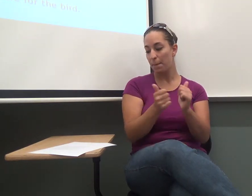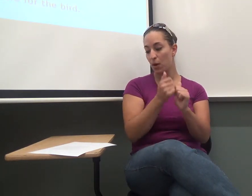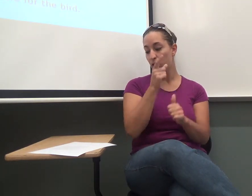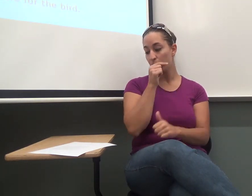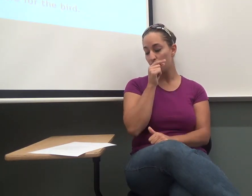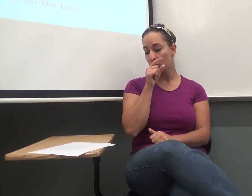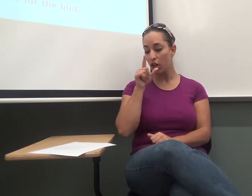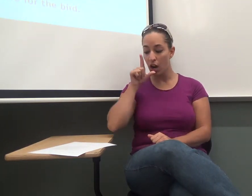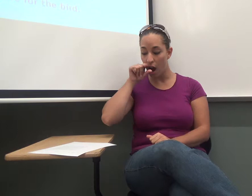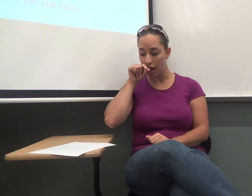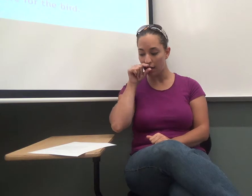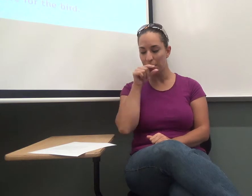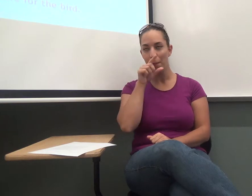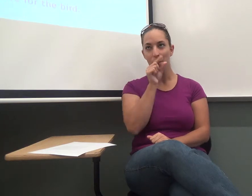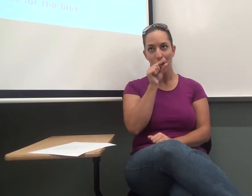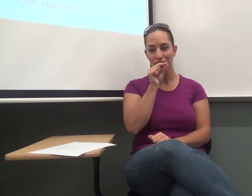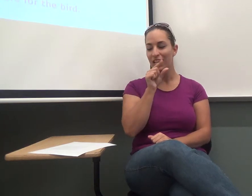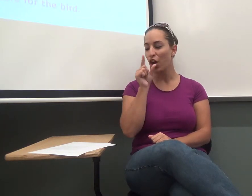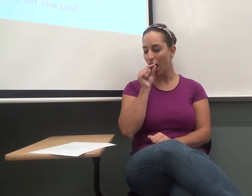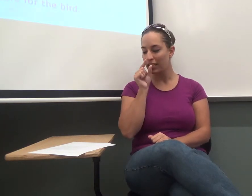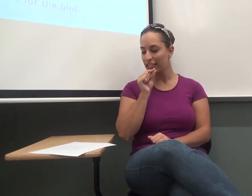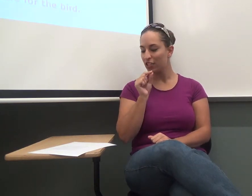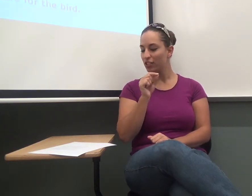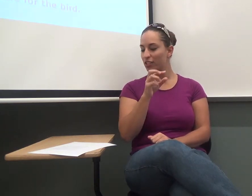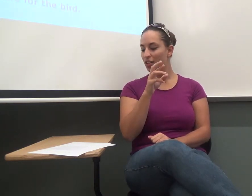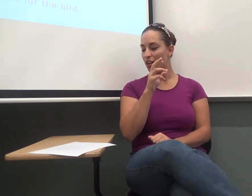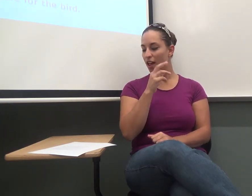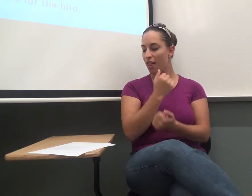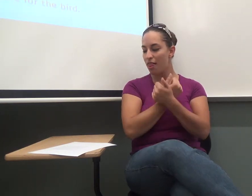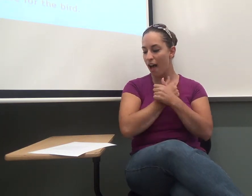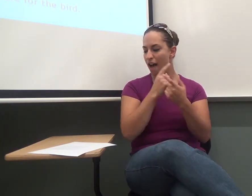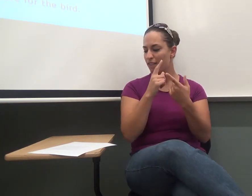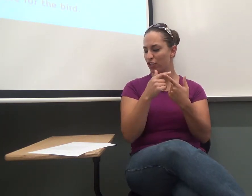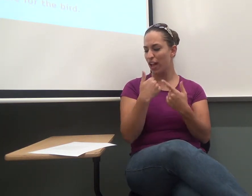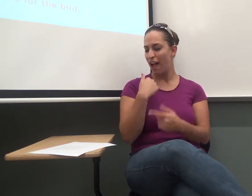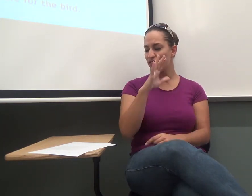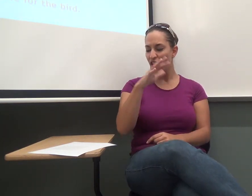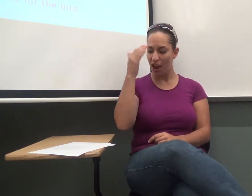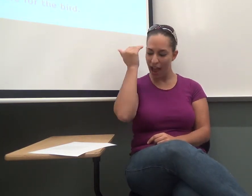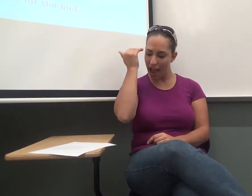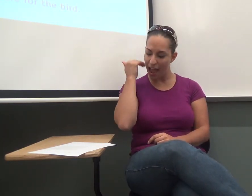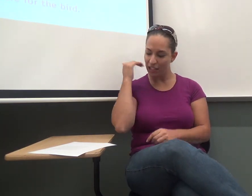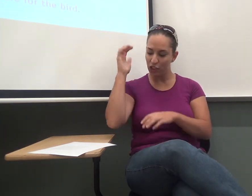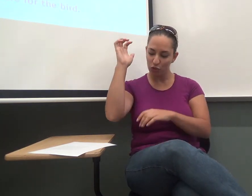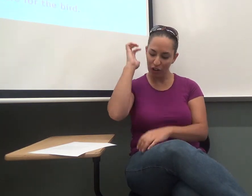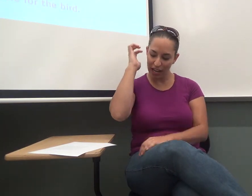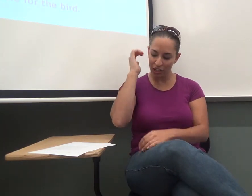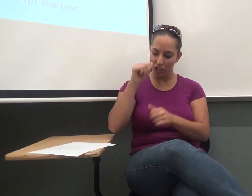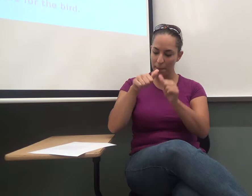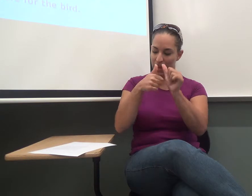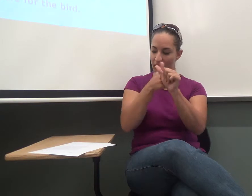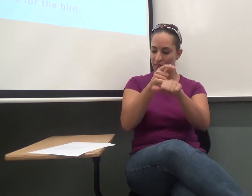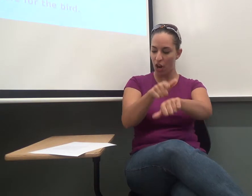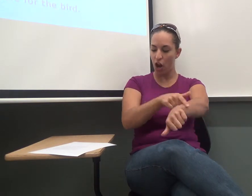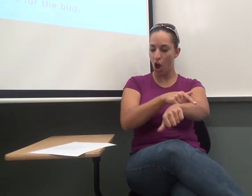cockatiel as its pet, the rewards will be well worth the effort to train and care for the